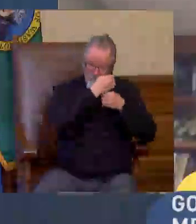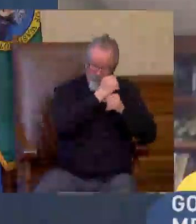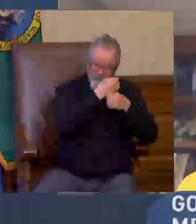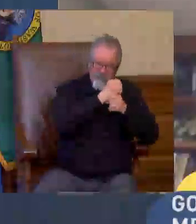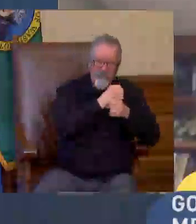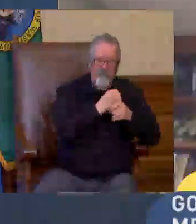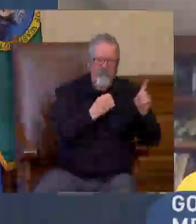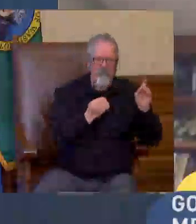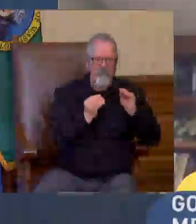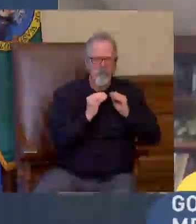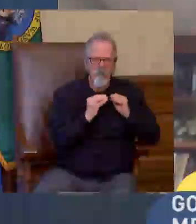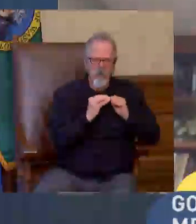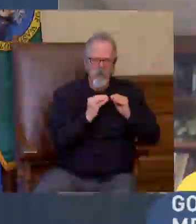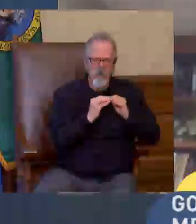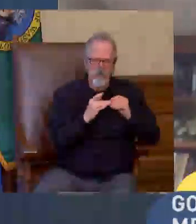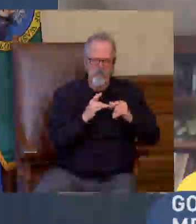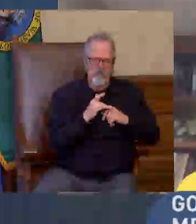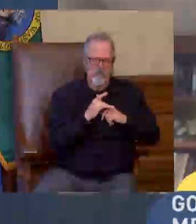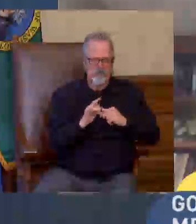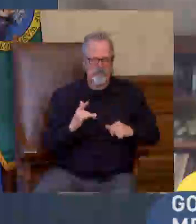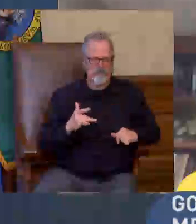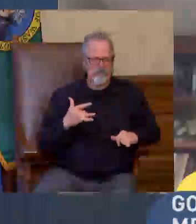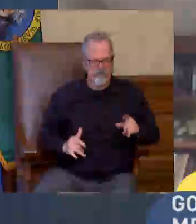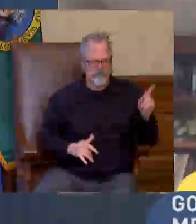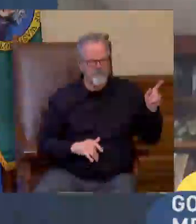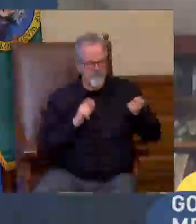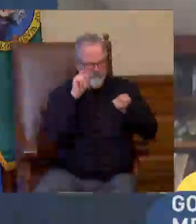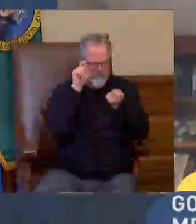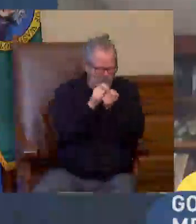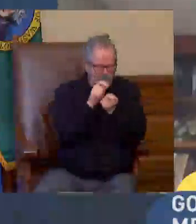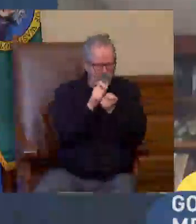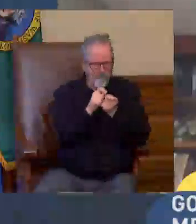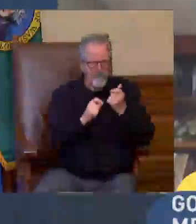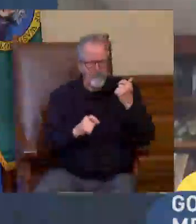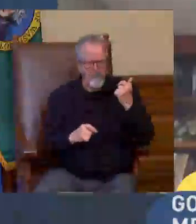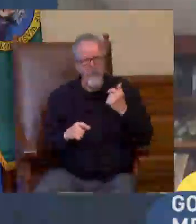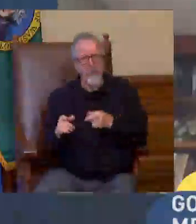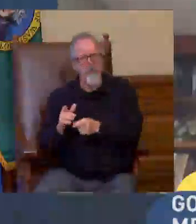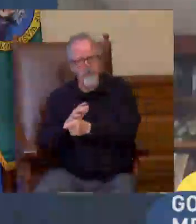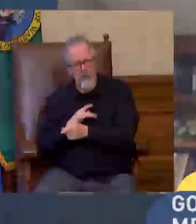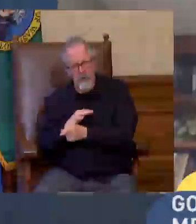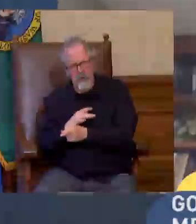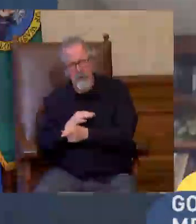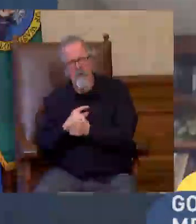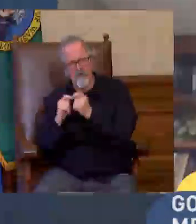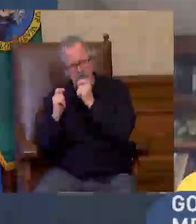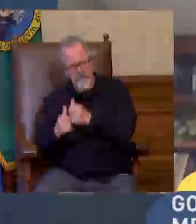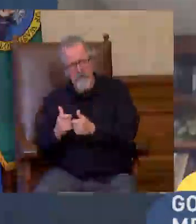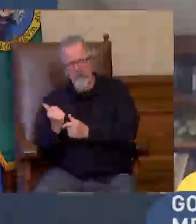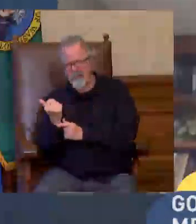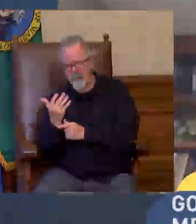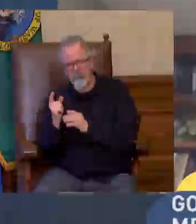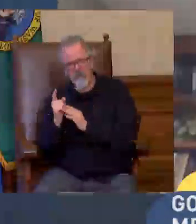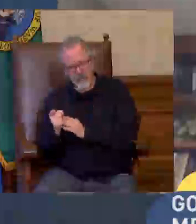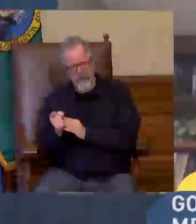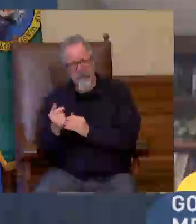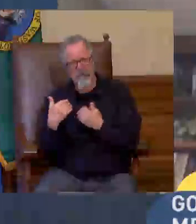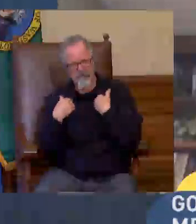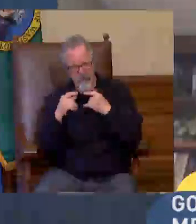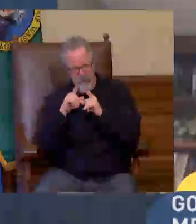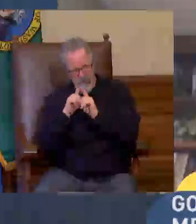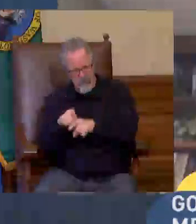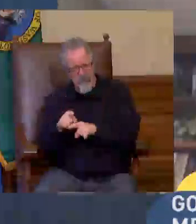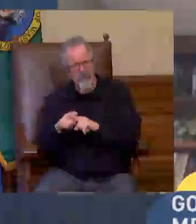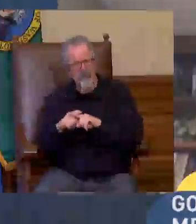for you in a matter of 15 minutes. But, the drawback is that you may be missing some cases because